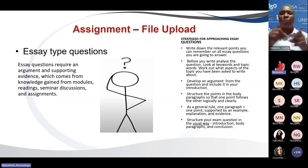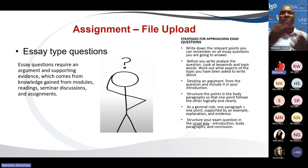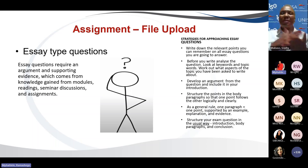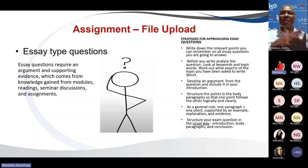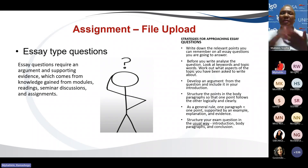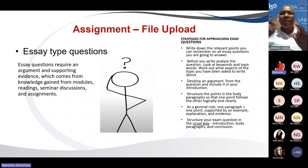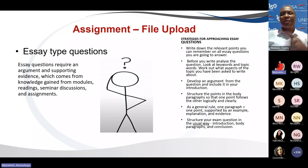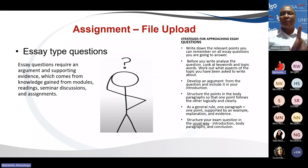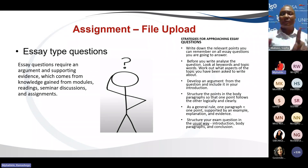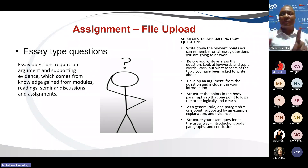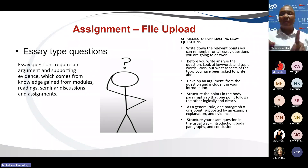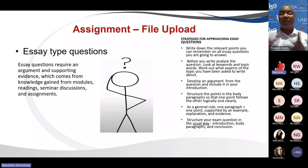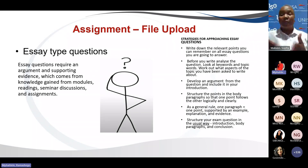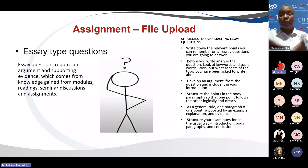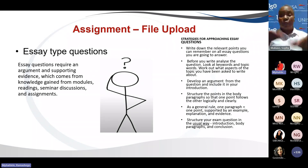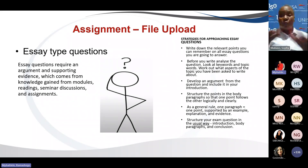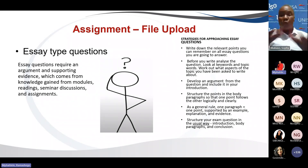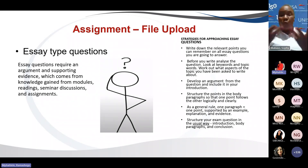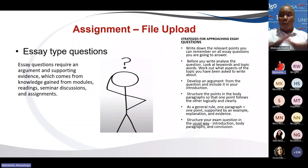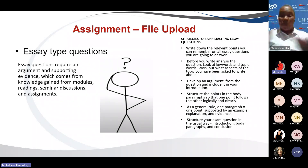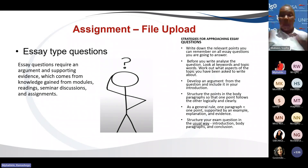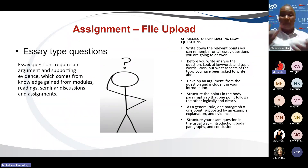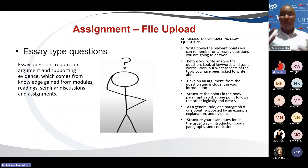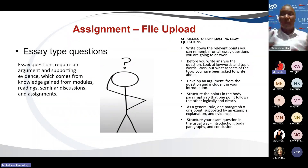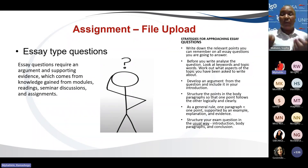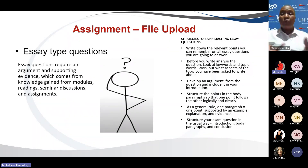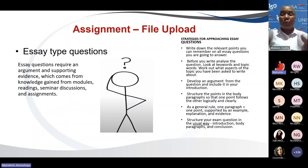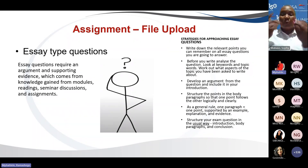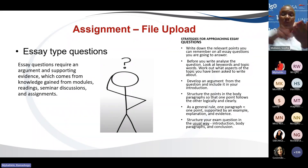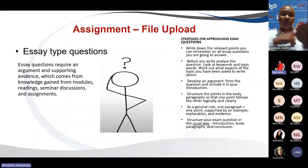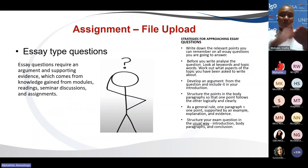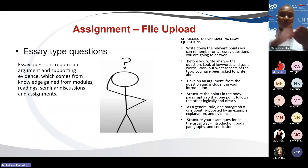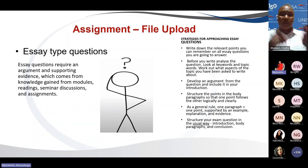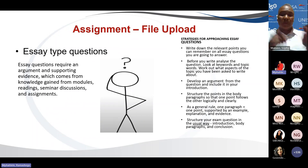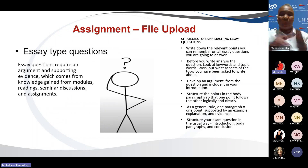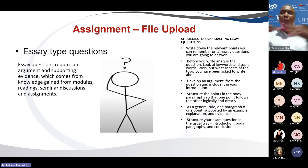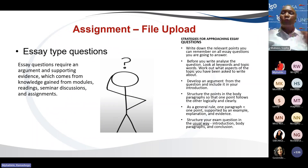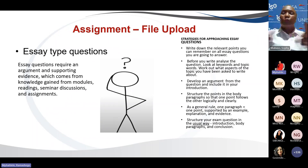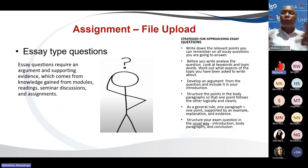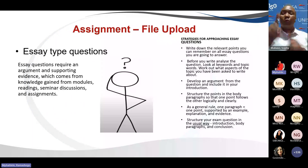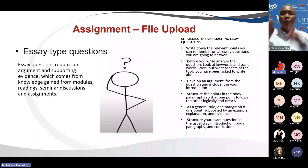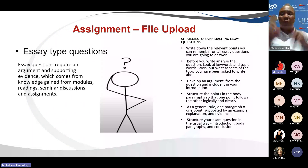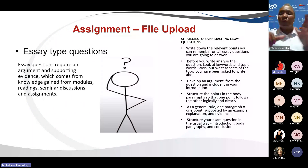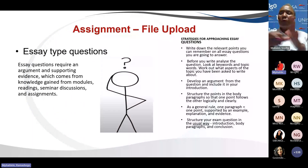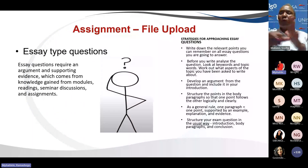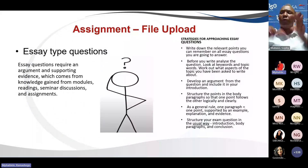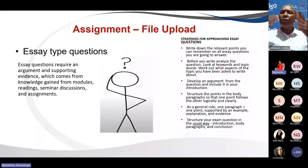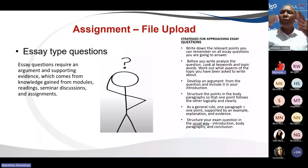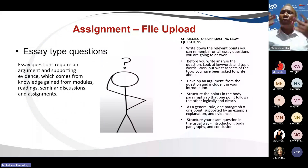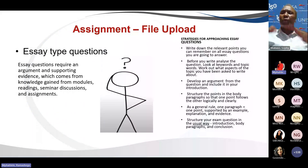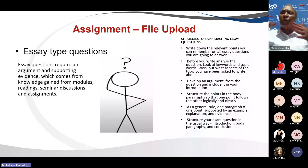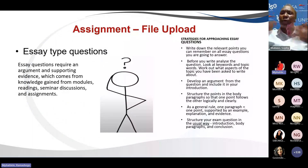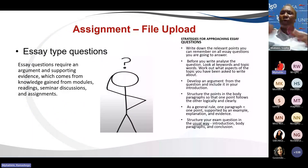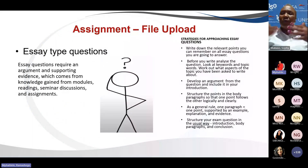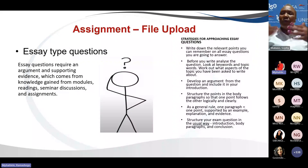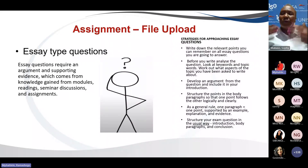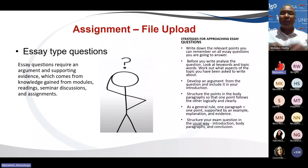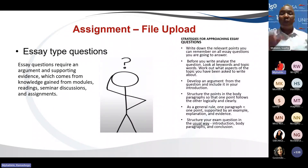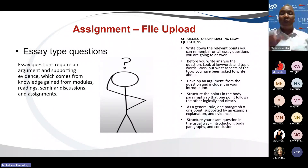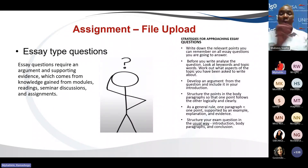you disadvantage yourself. So the keywords of the questions are very much important. And